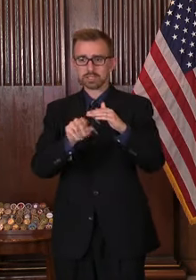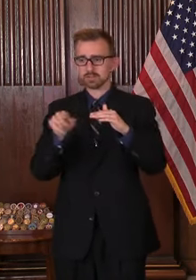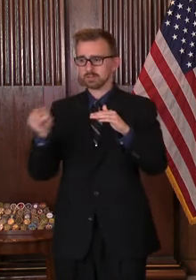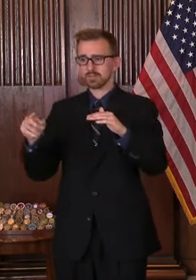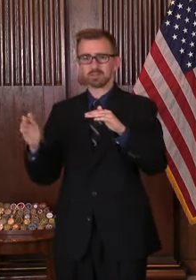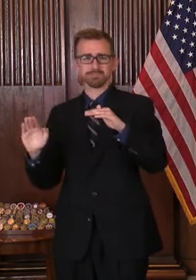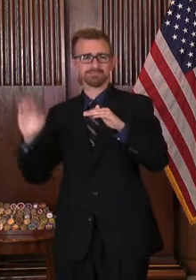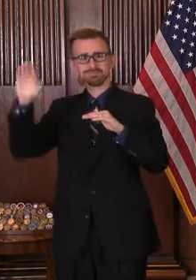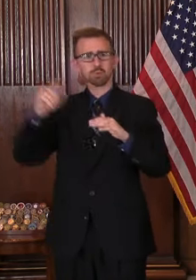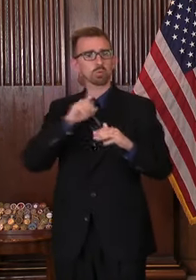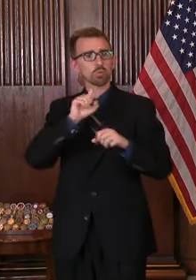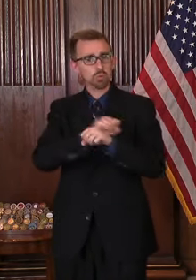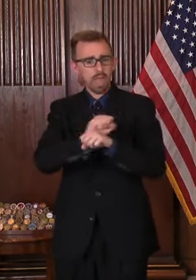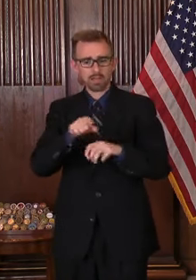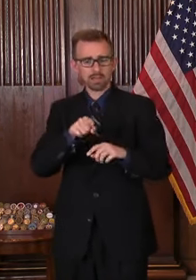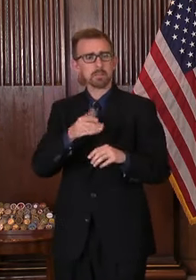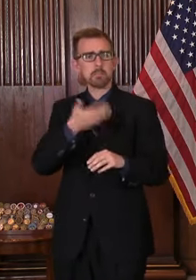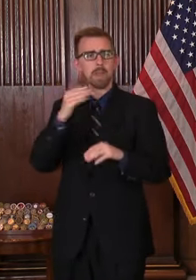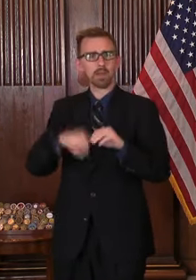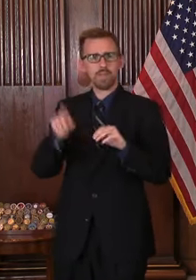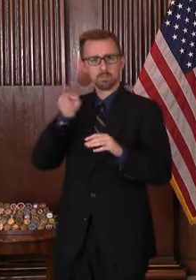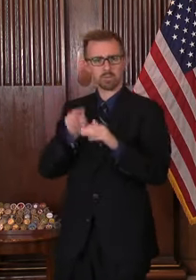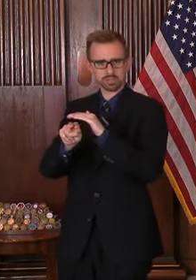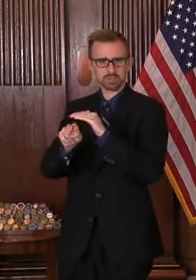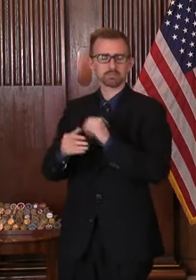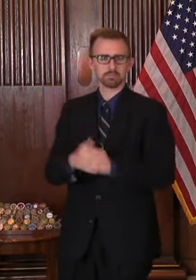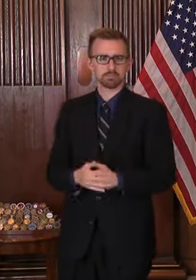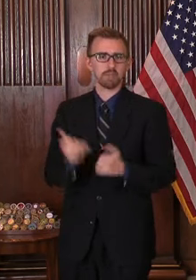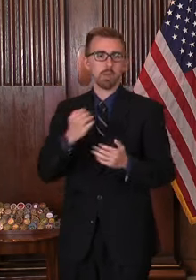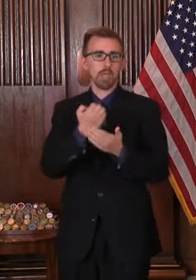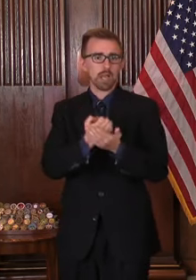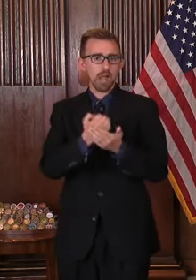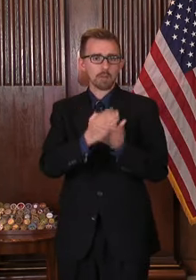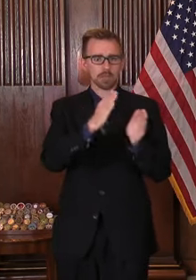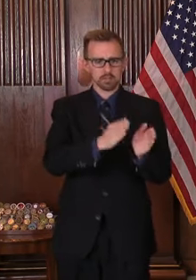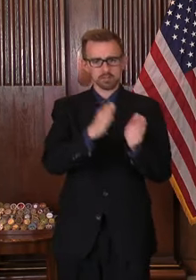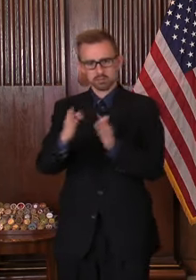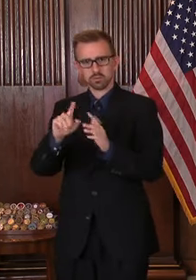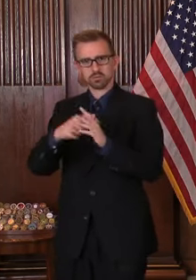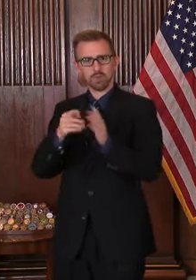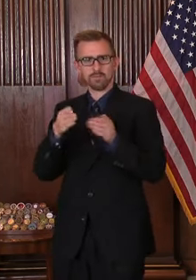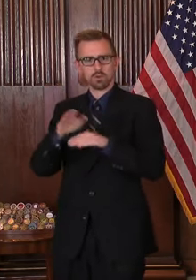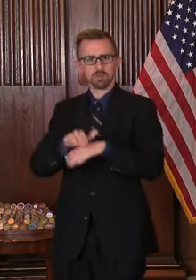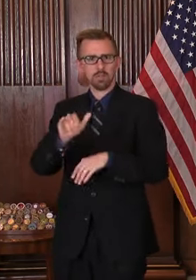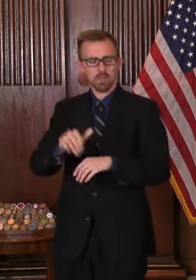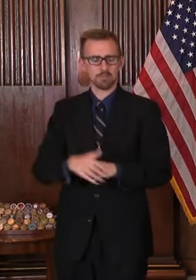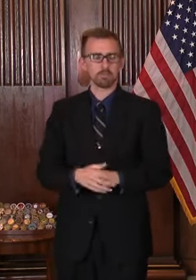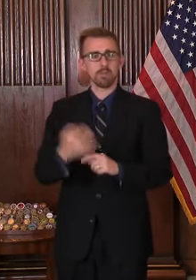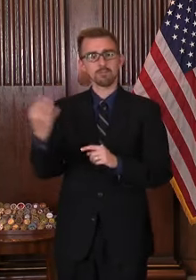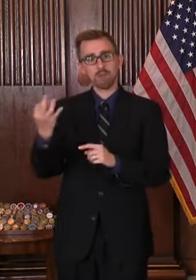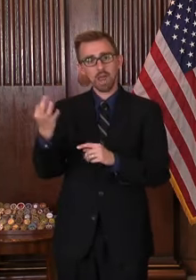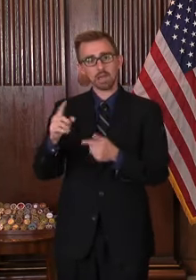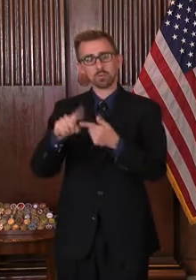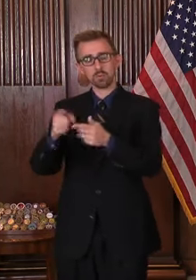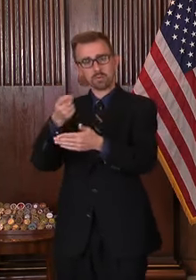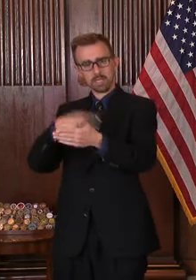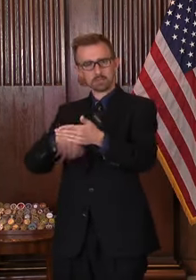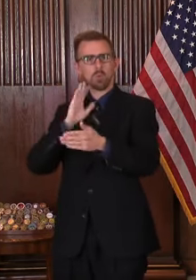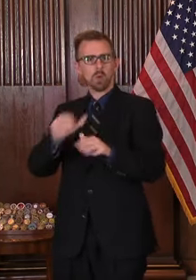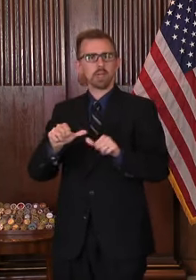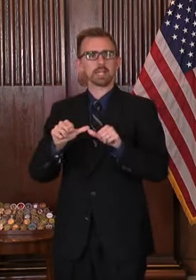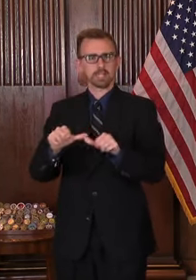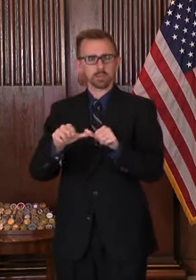move forward into the economic recovery phase. On Friday and throughout next week, we will continue